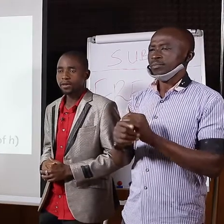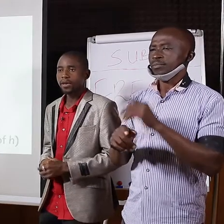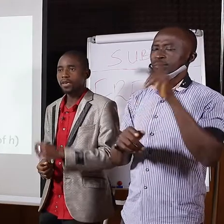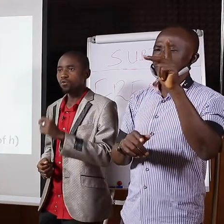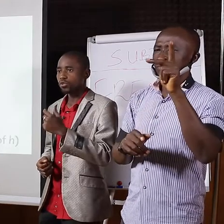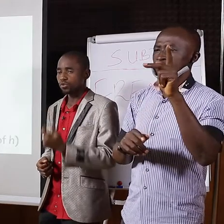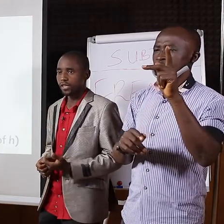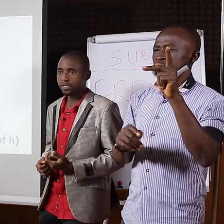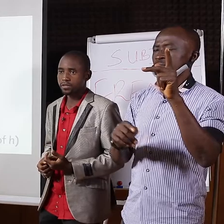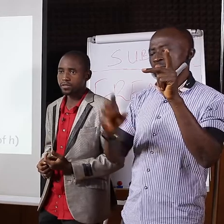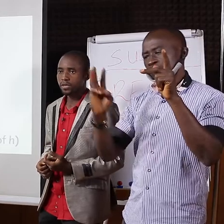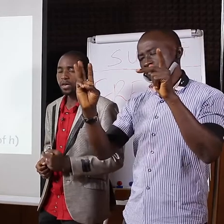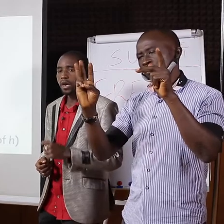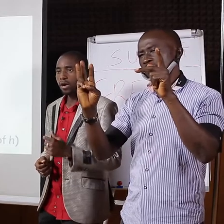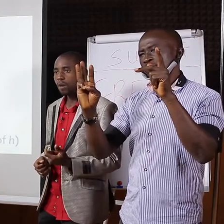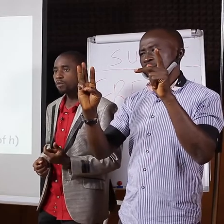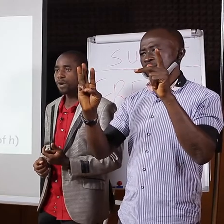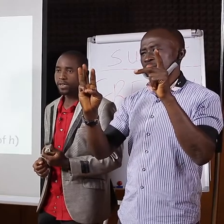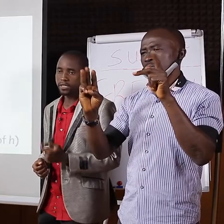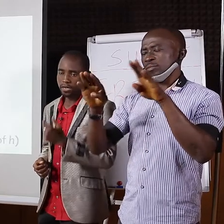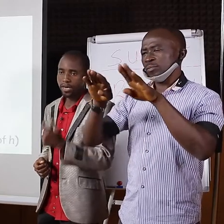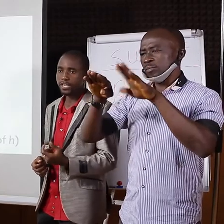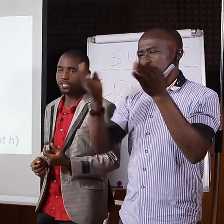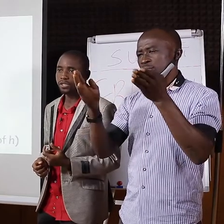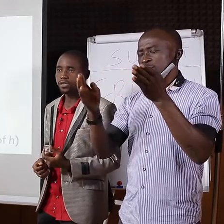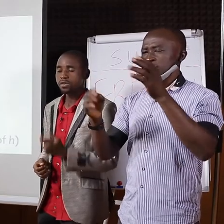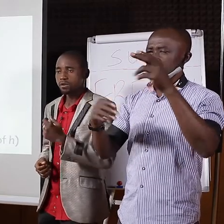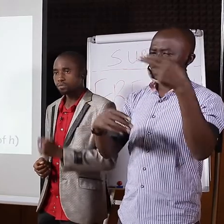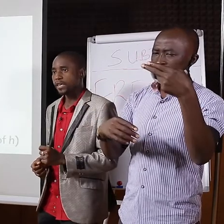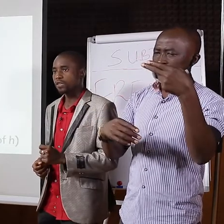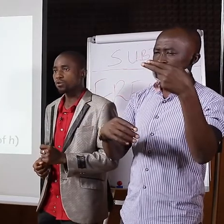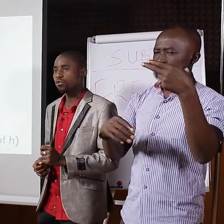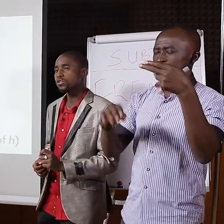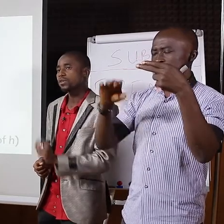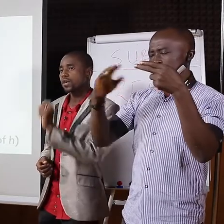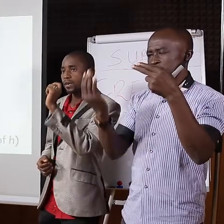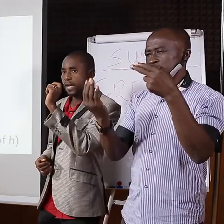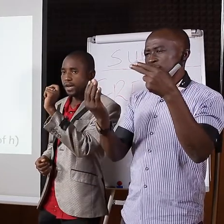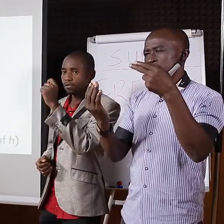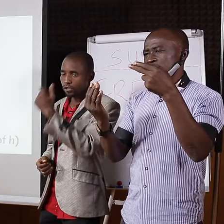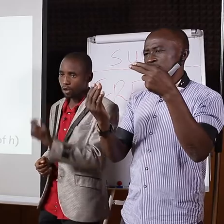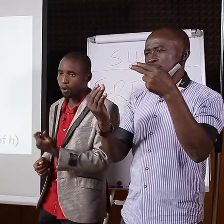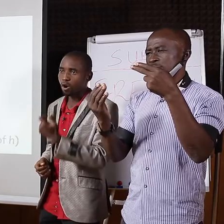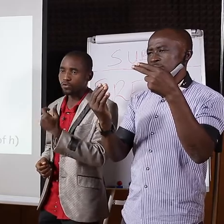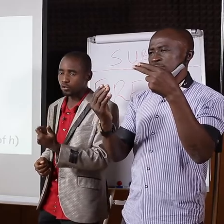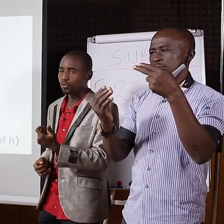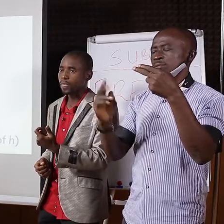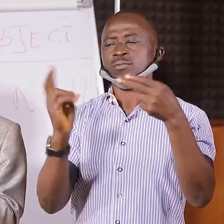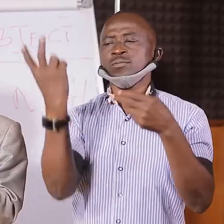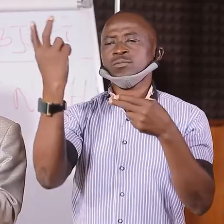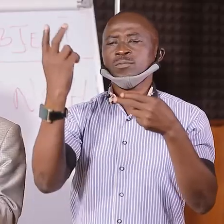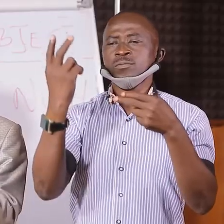k equals to 6, open bracket, h, bracket close, then raised to a power of